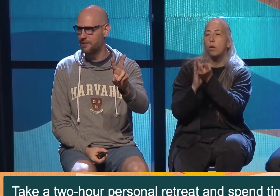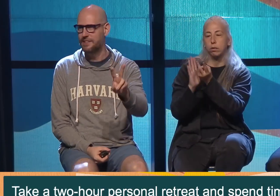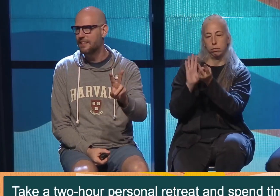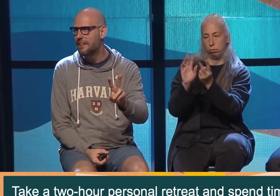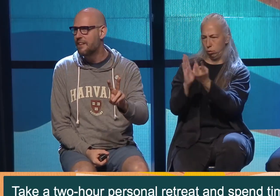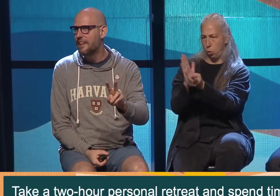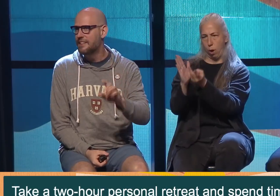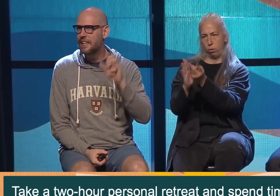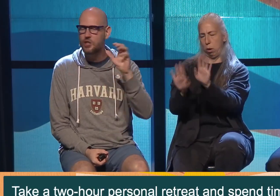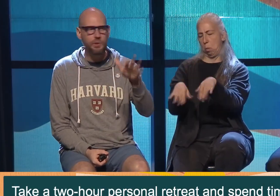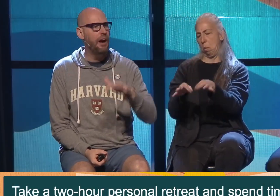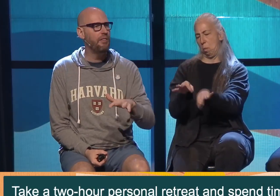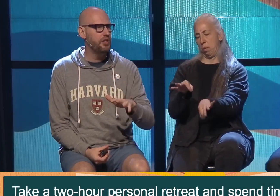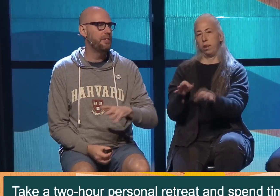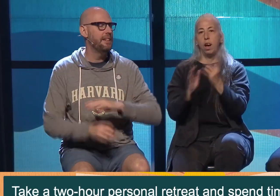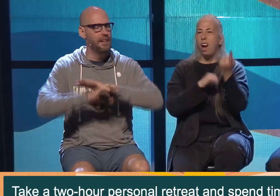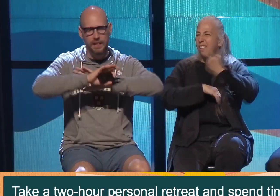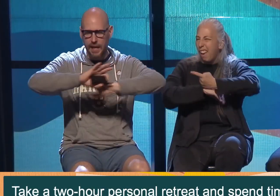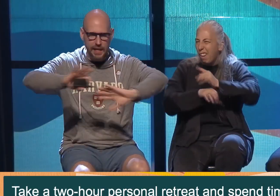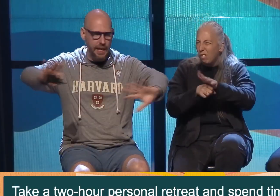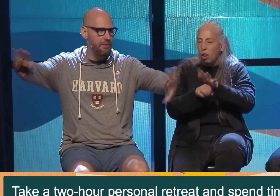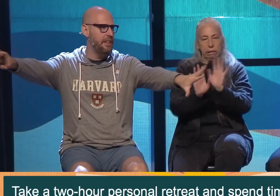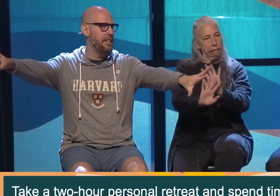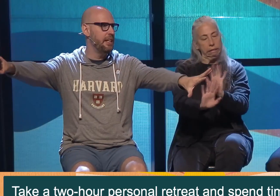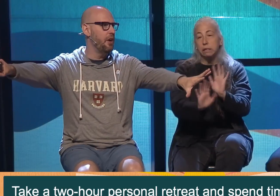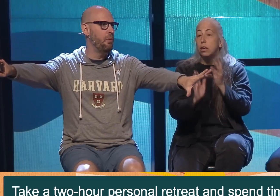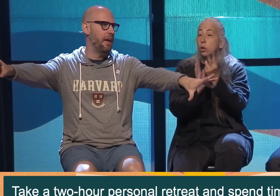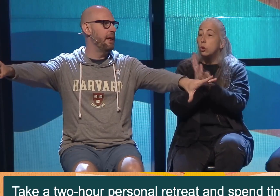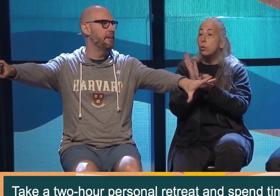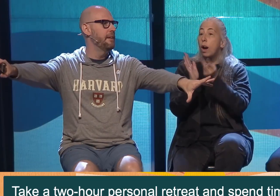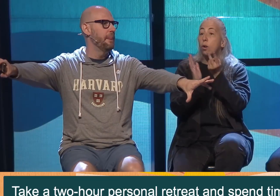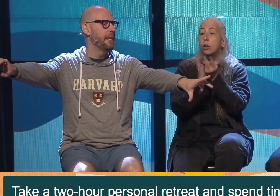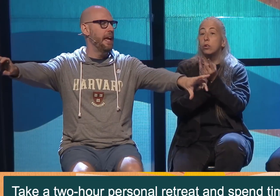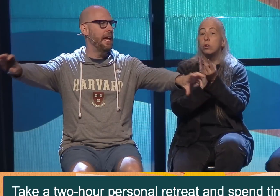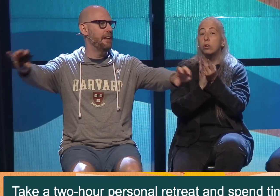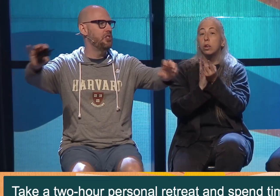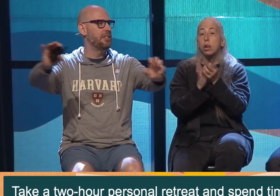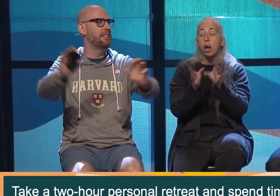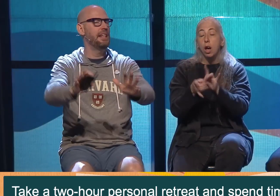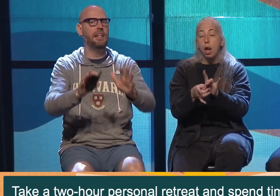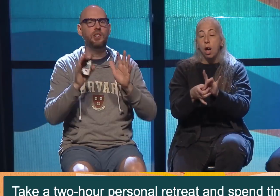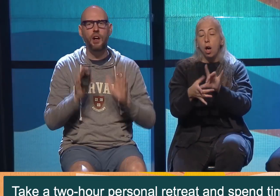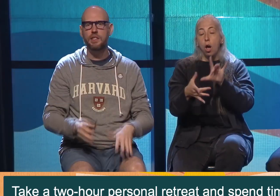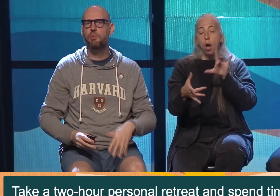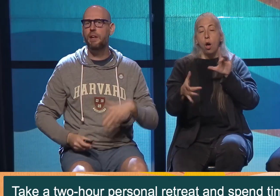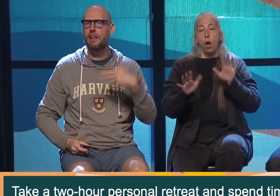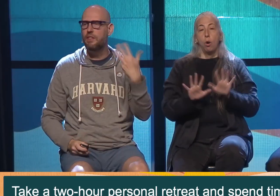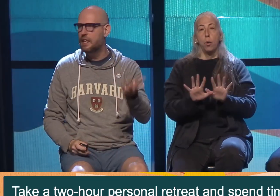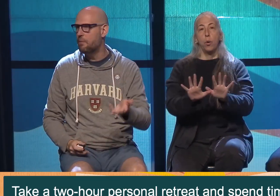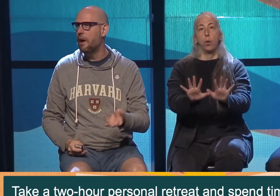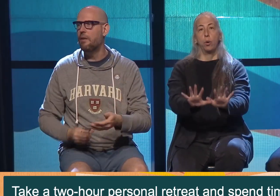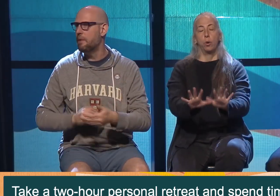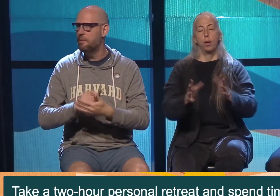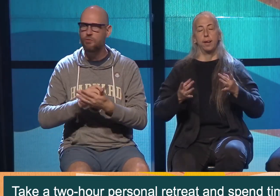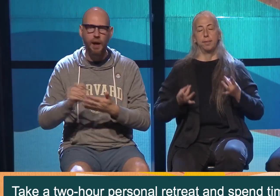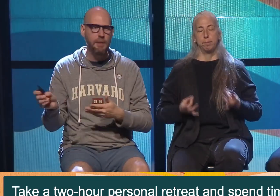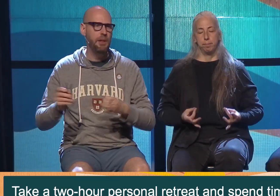2 hours. Take a 2-hour retreat, kind of get everything away, and just sit and contemplate and